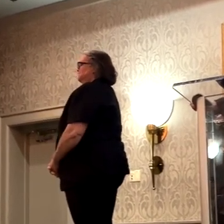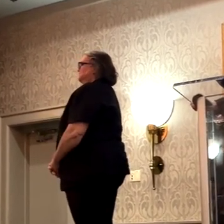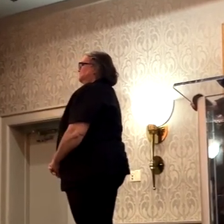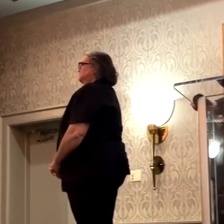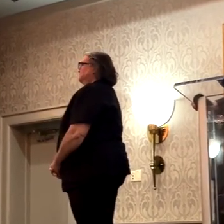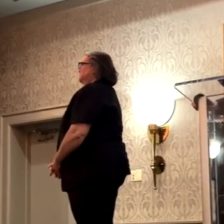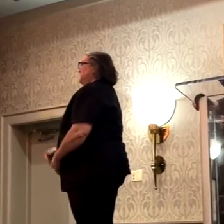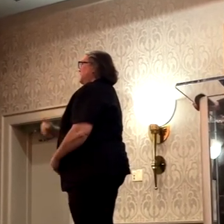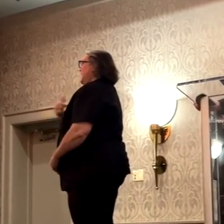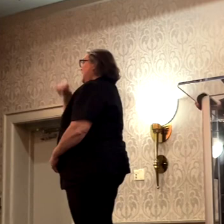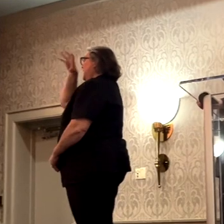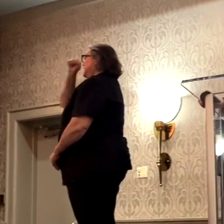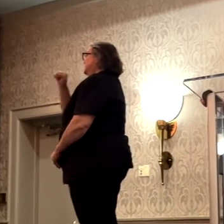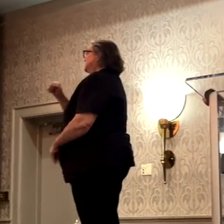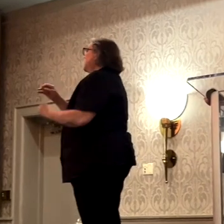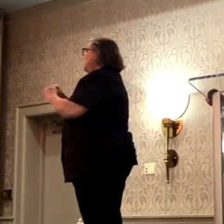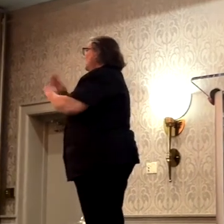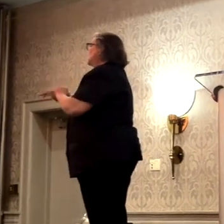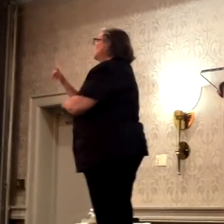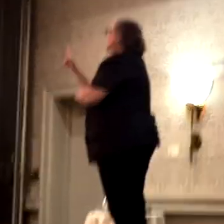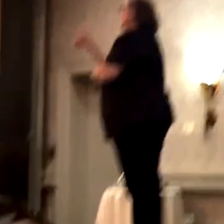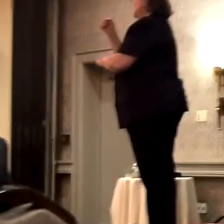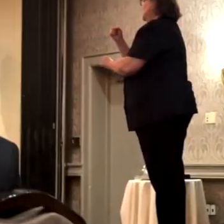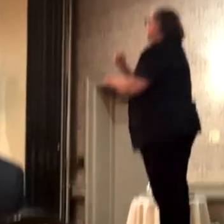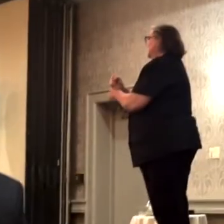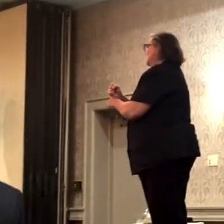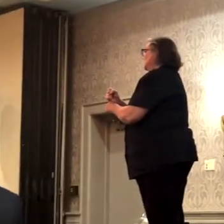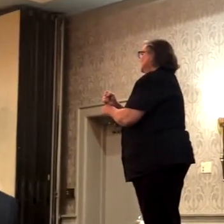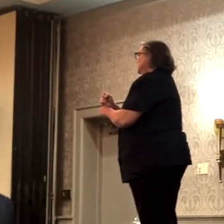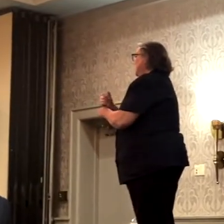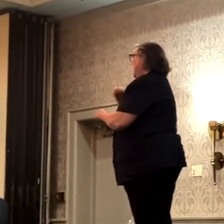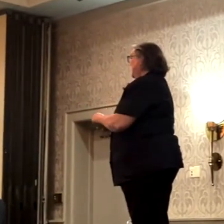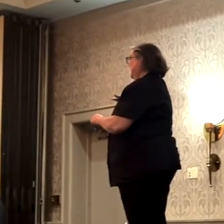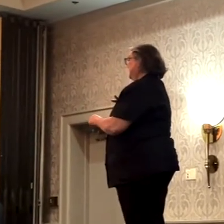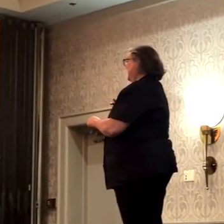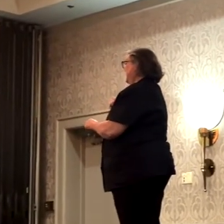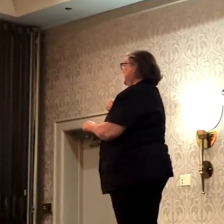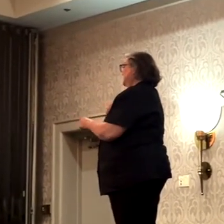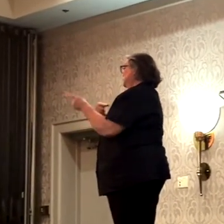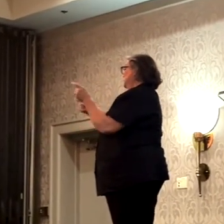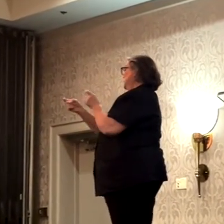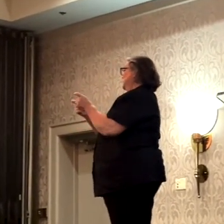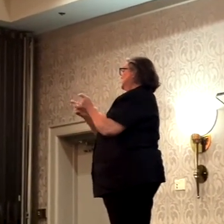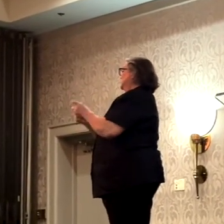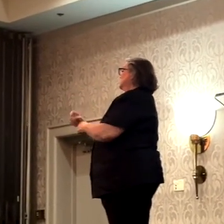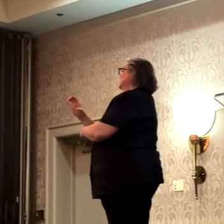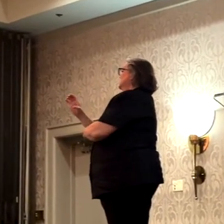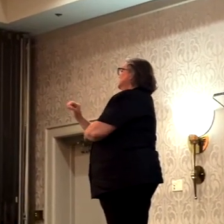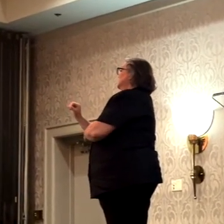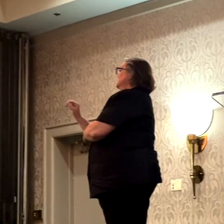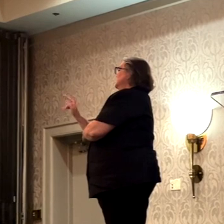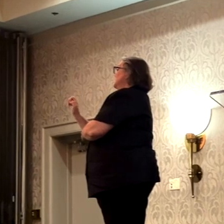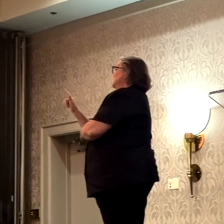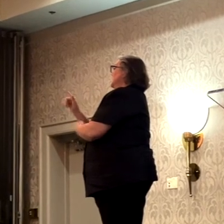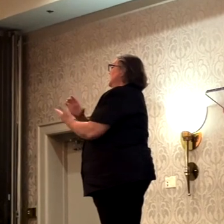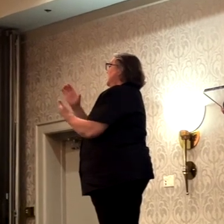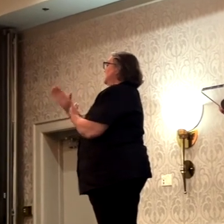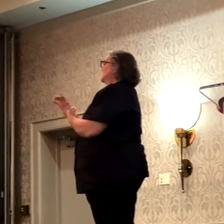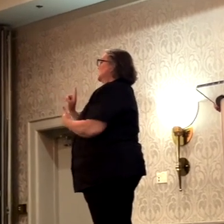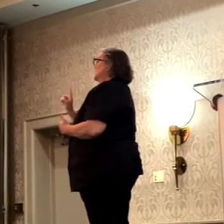about, I guess, over 21 years ago, I was assigned to handle the civil calendar in Kent